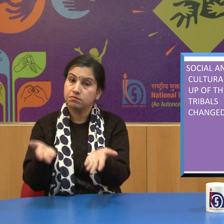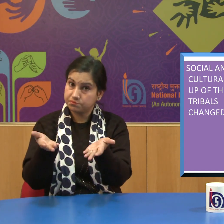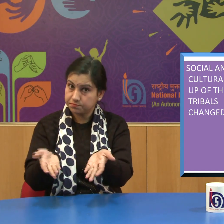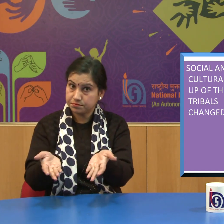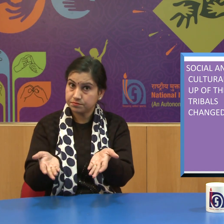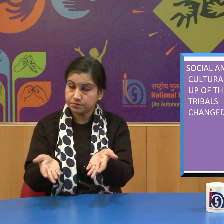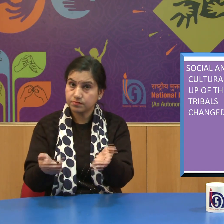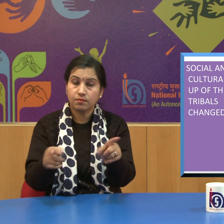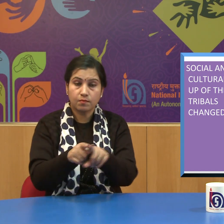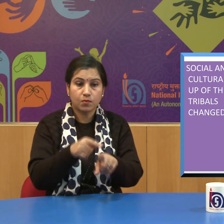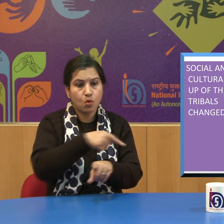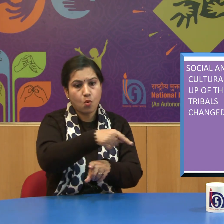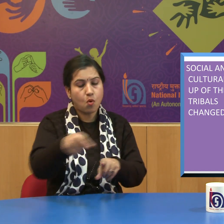This also became the reason